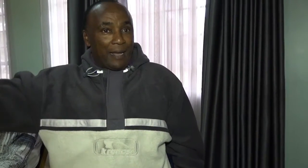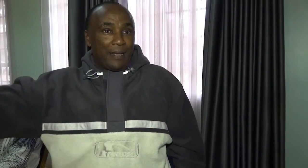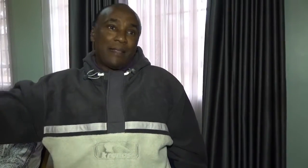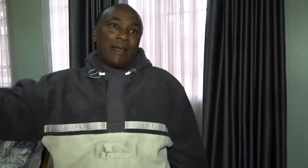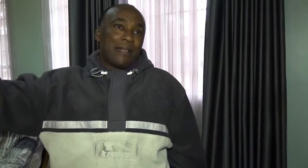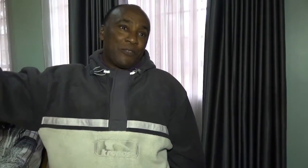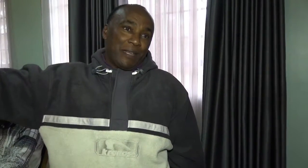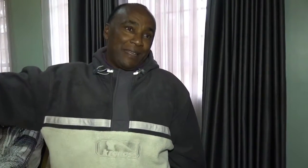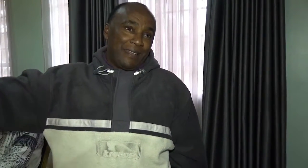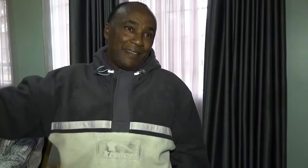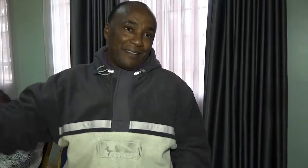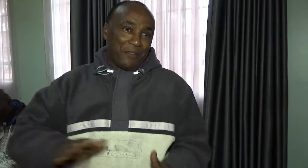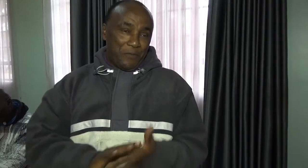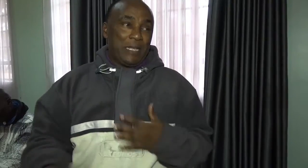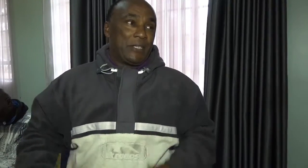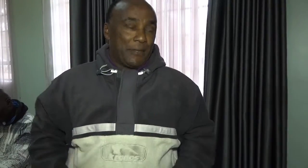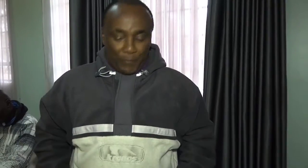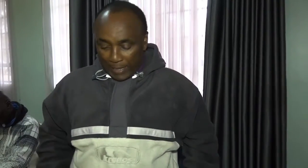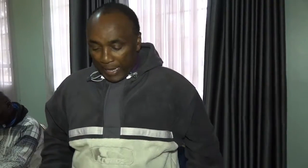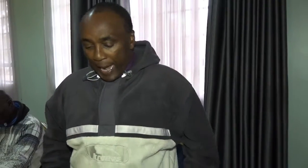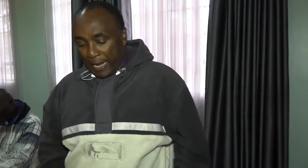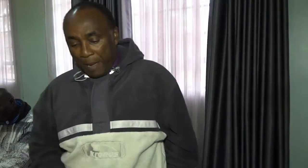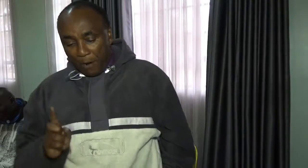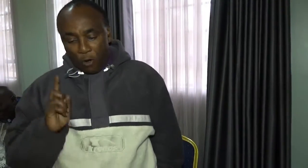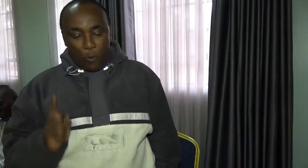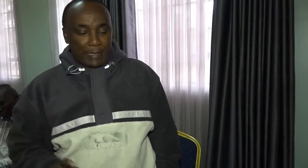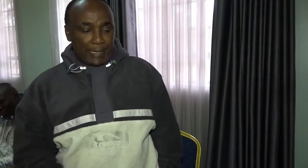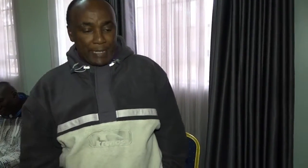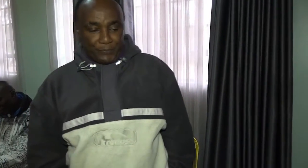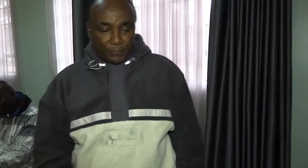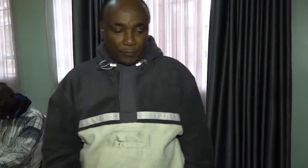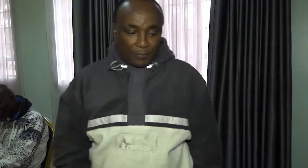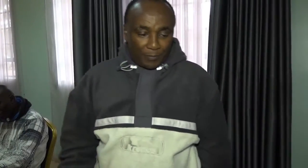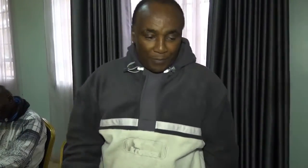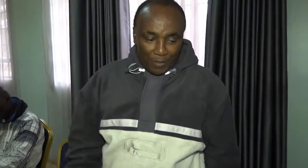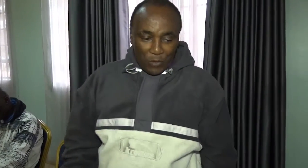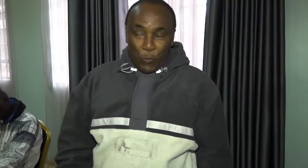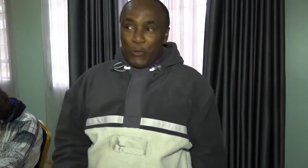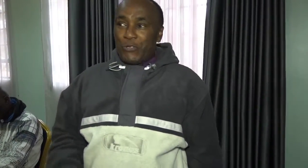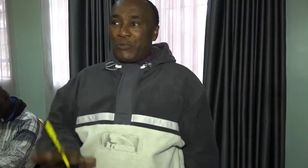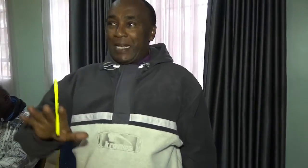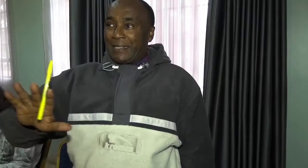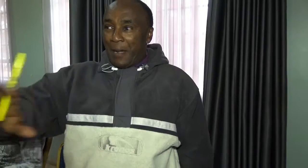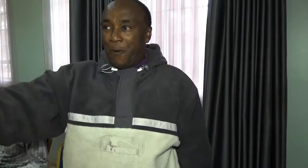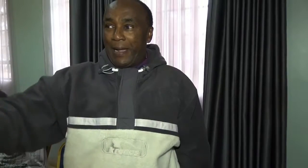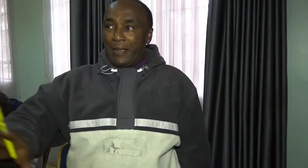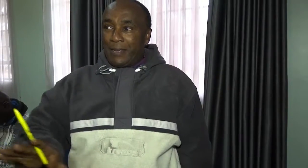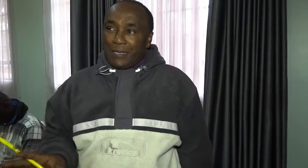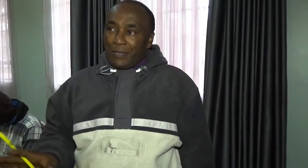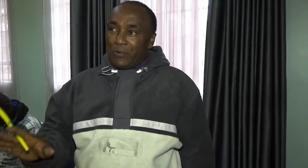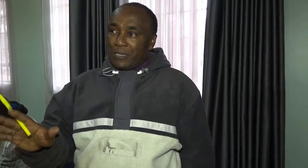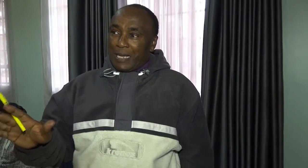reaching there, the class is already finished. I remember on one Saturday, we used to stay